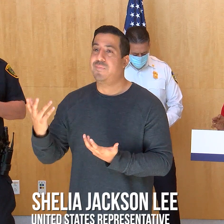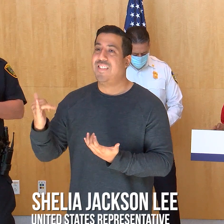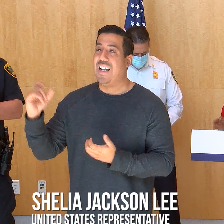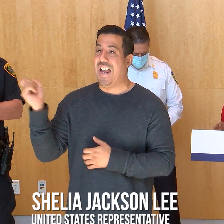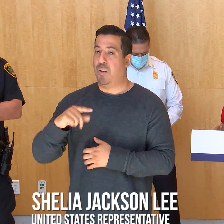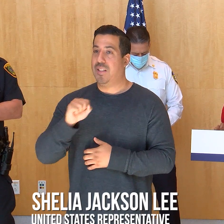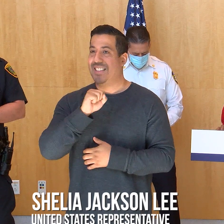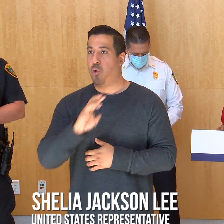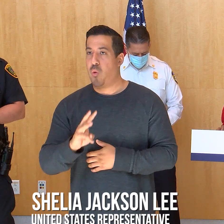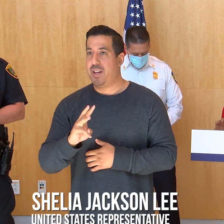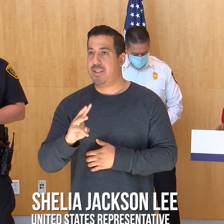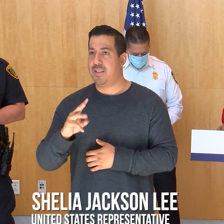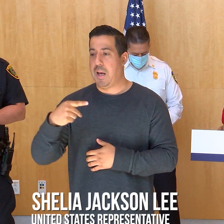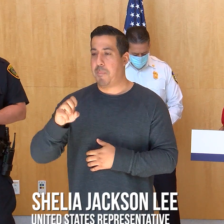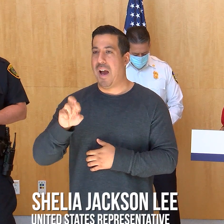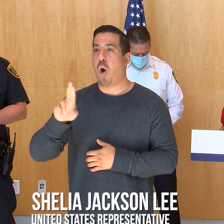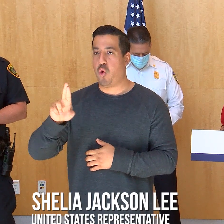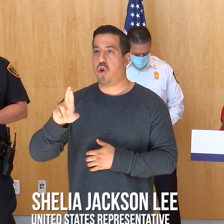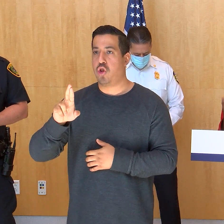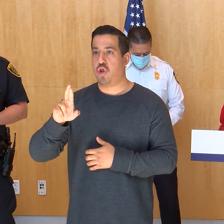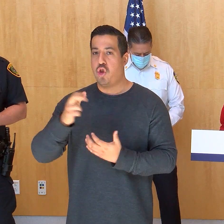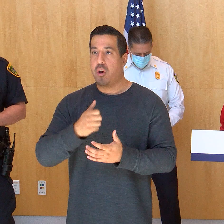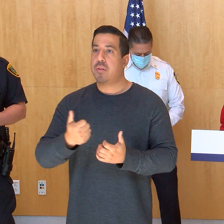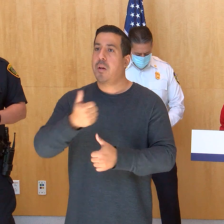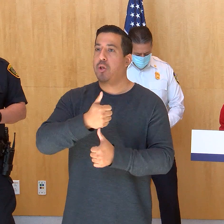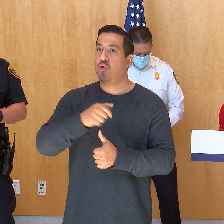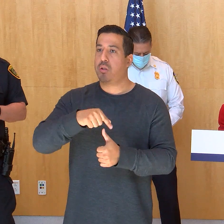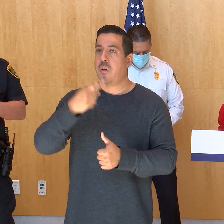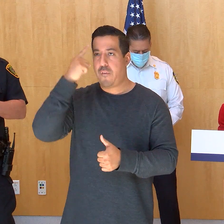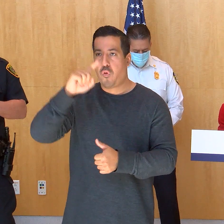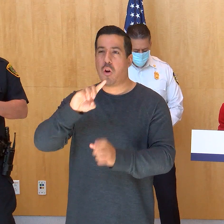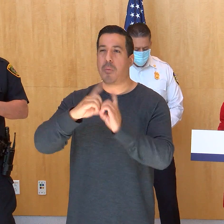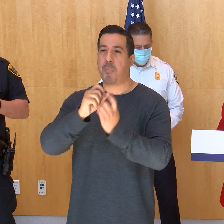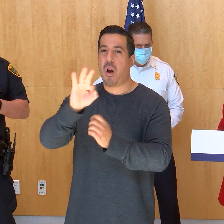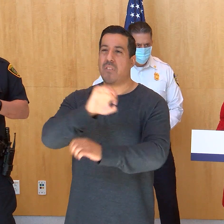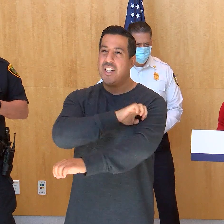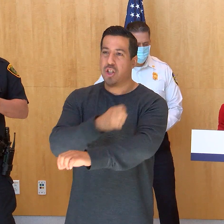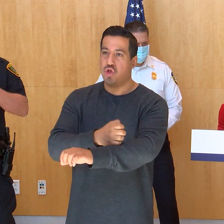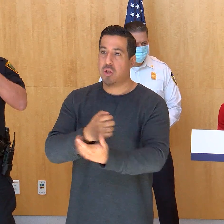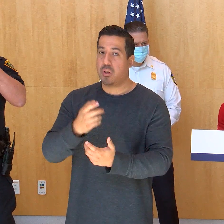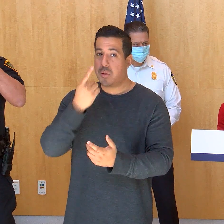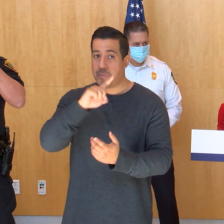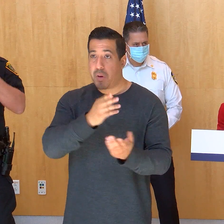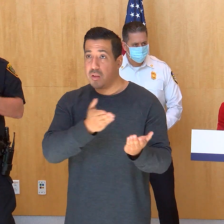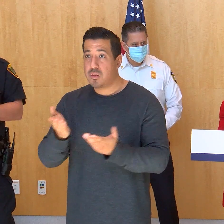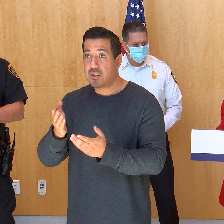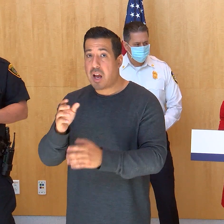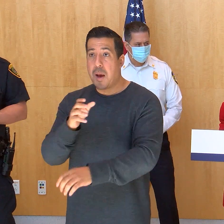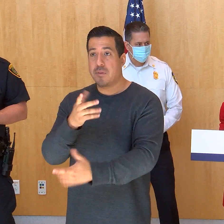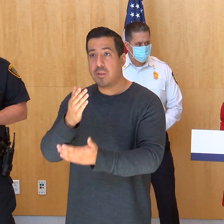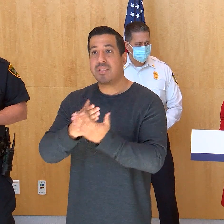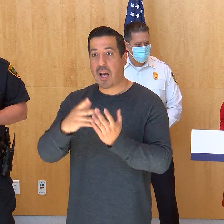the Southwest Power Administration that falls under the Department of Energy to send us power. They